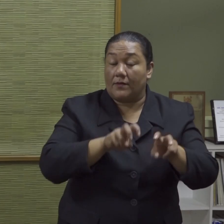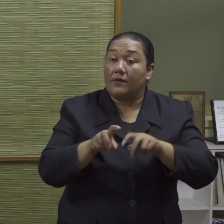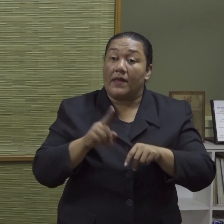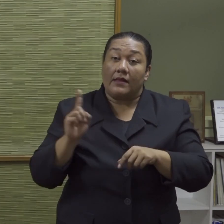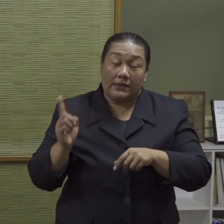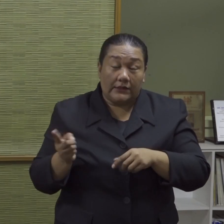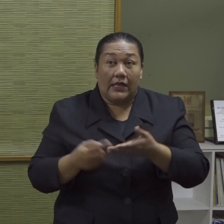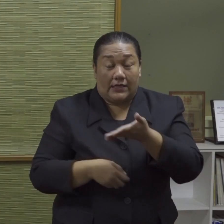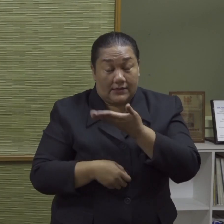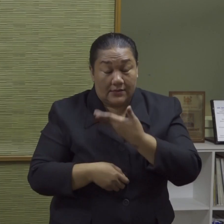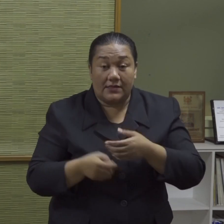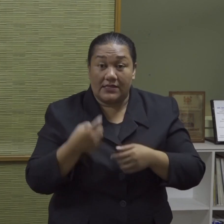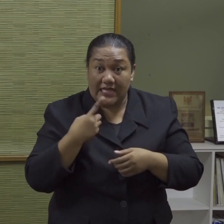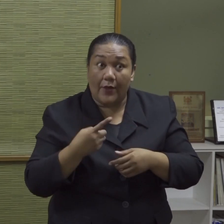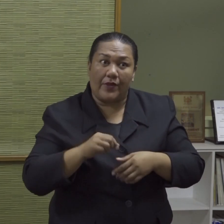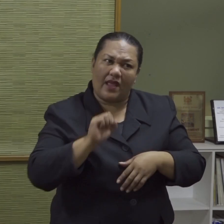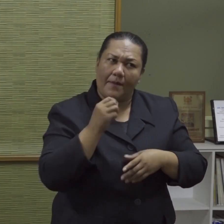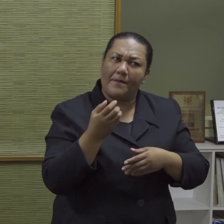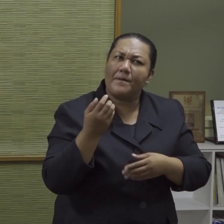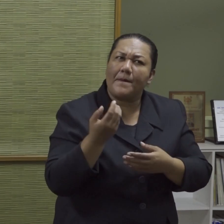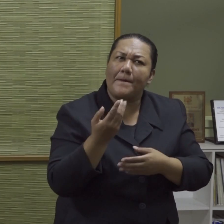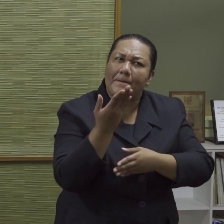bus companies to please